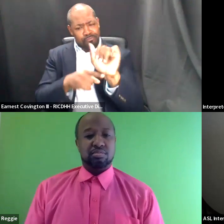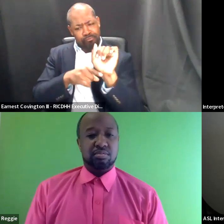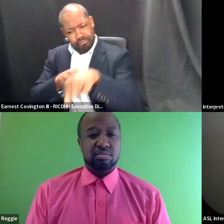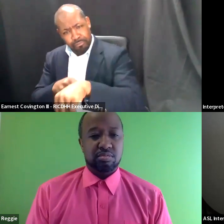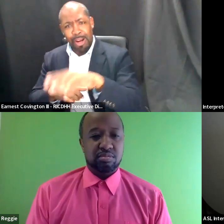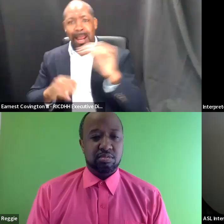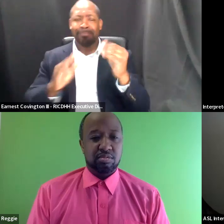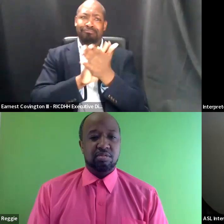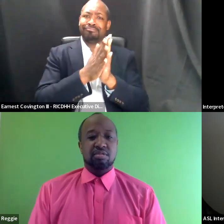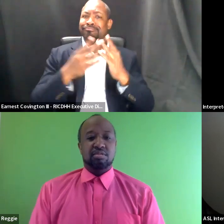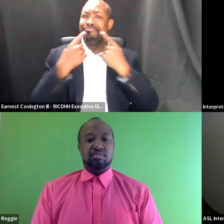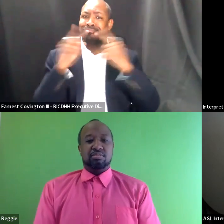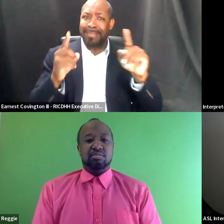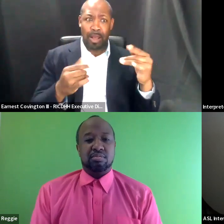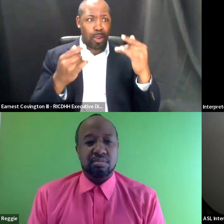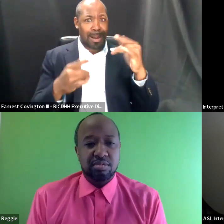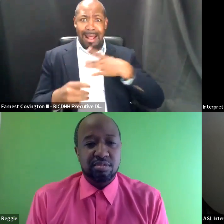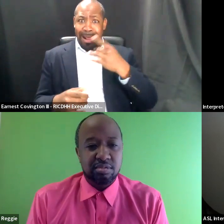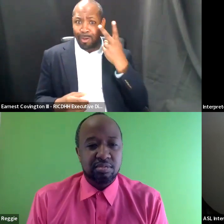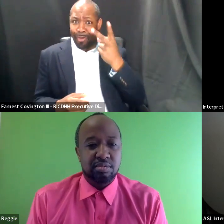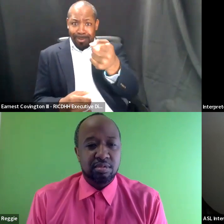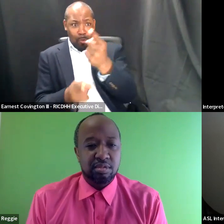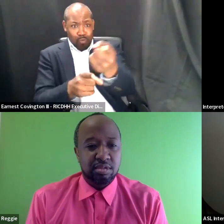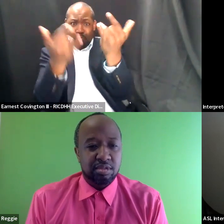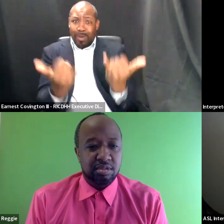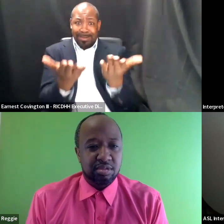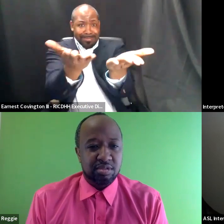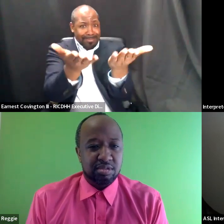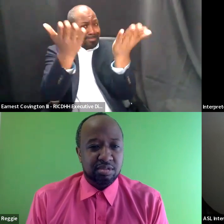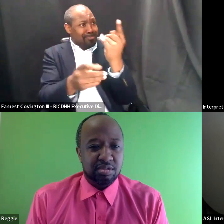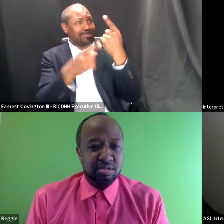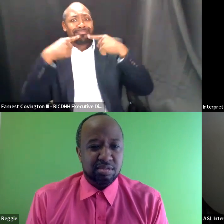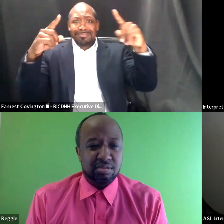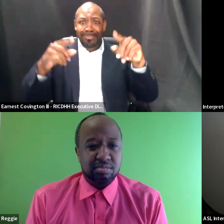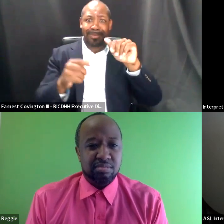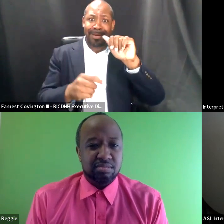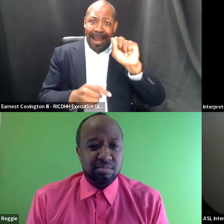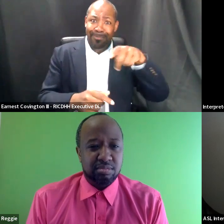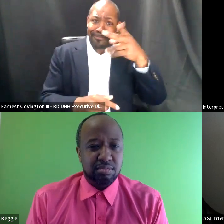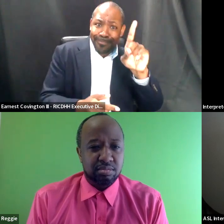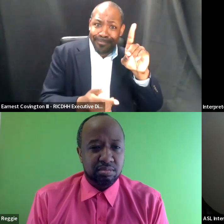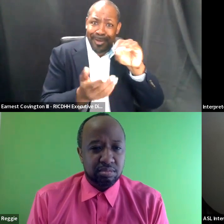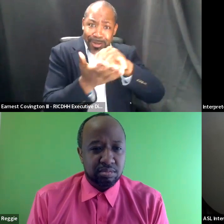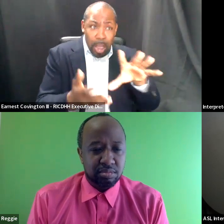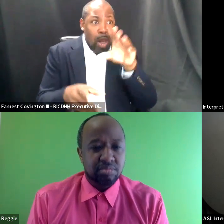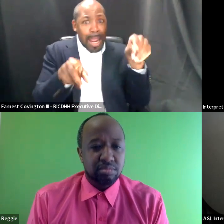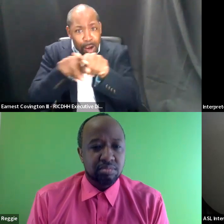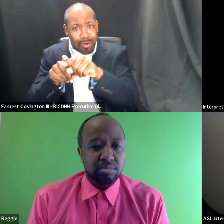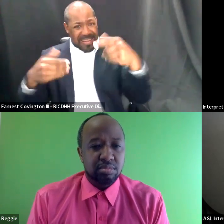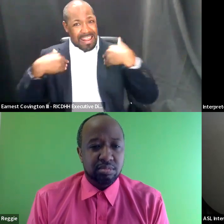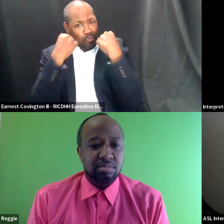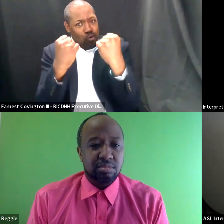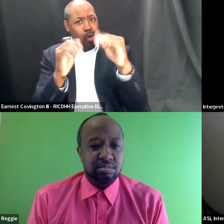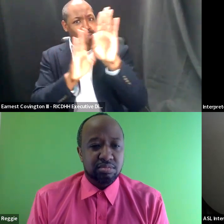were certain things pertinent to that you had to overcome in your career or whatnot. But I mean, we see you now